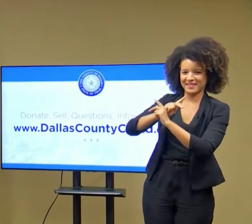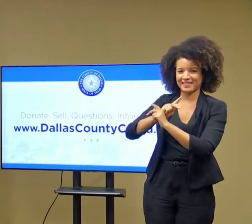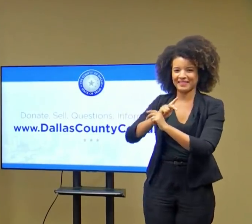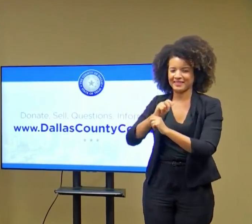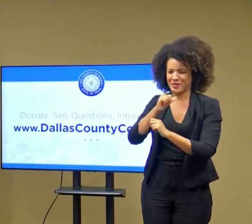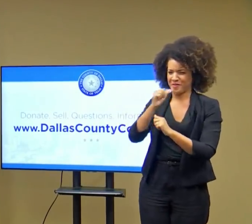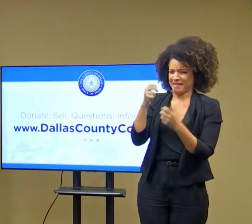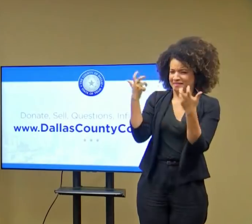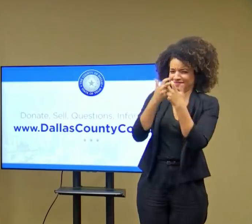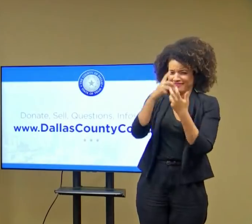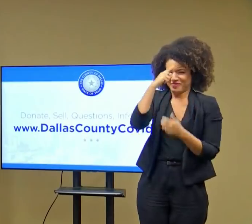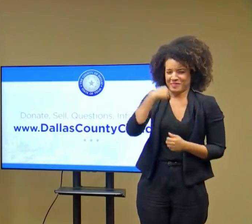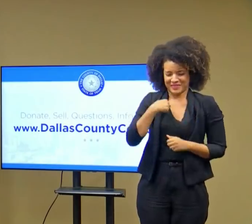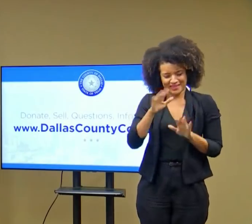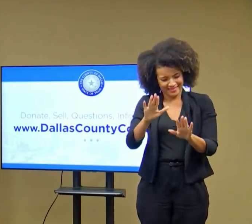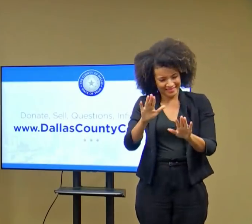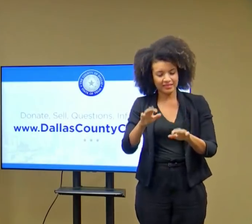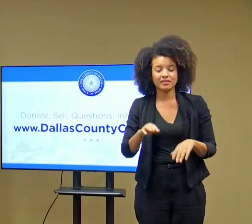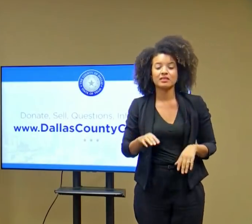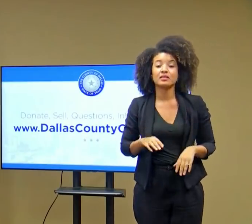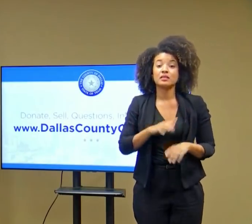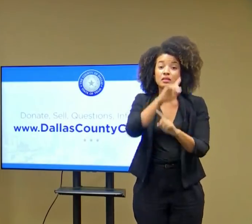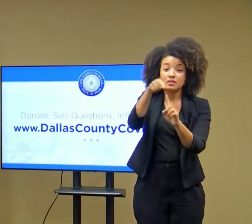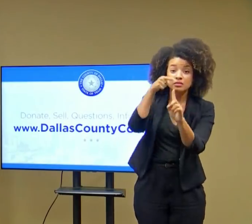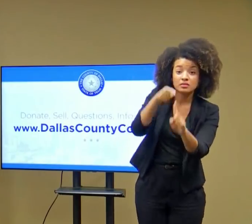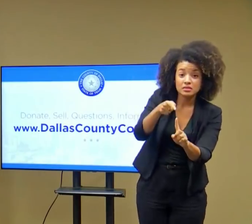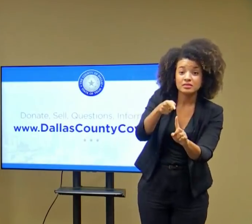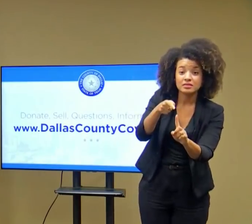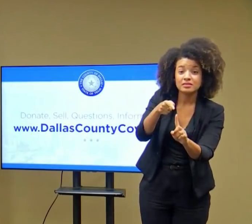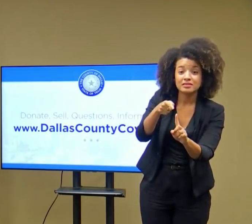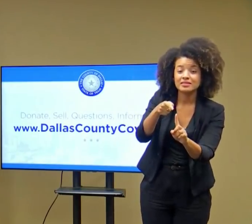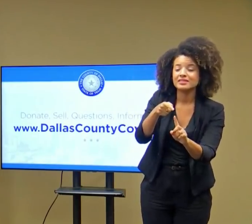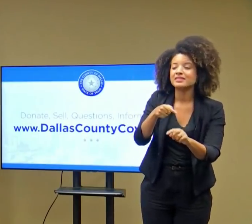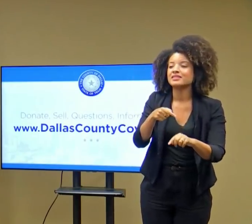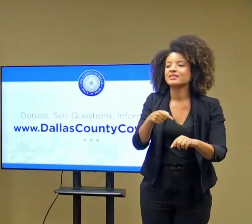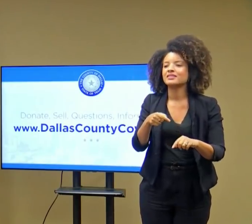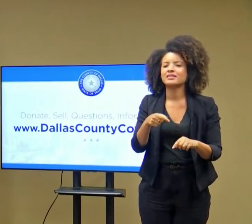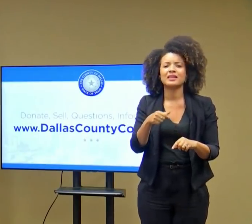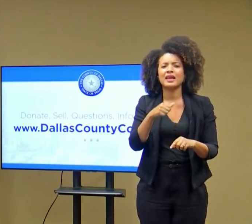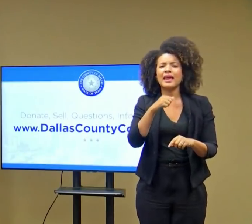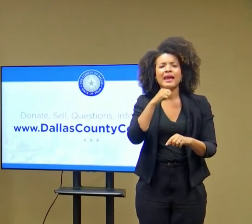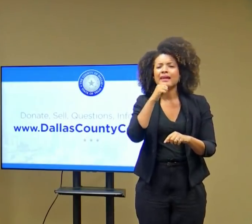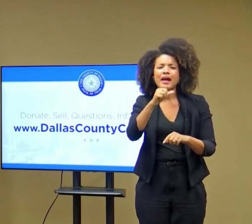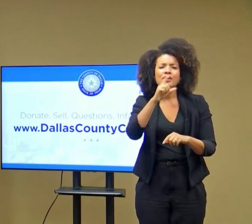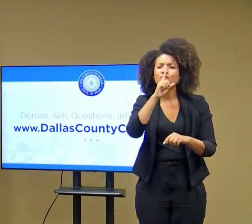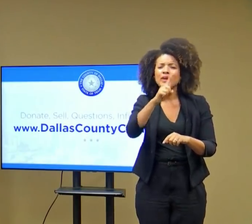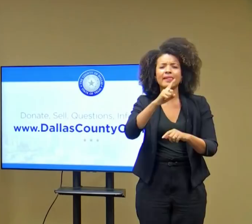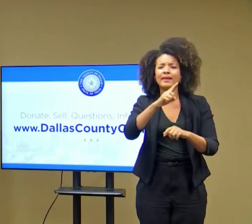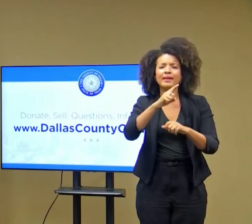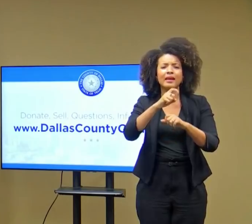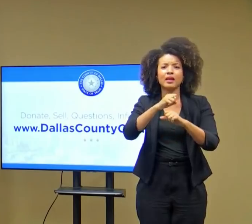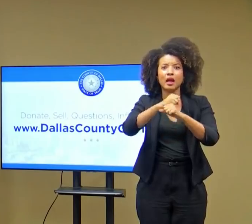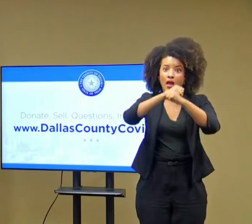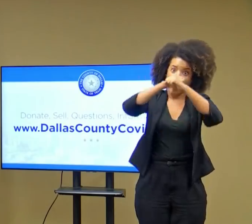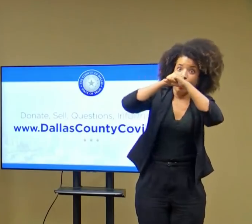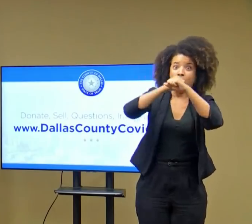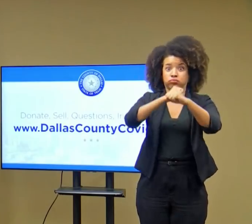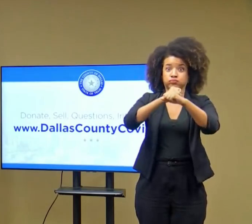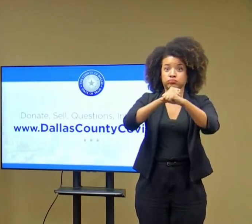great for me. But the point of them is this doesn't necessarily protect you. It provides about